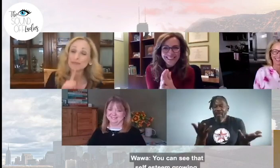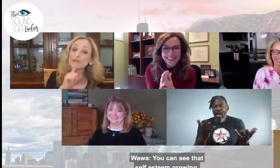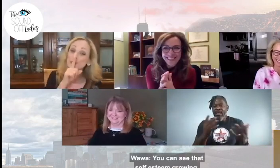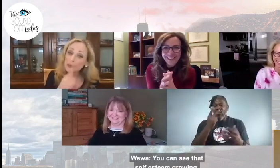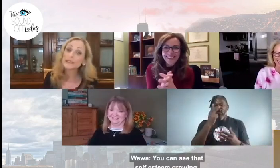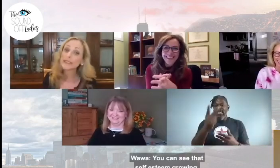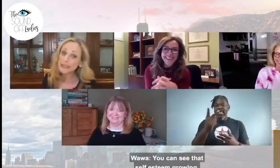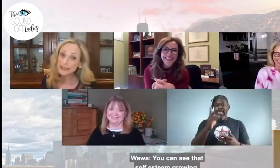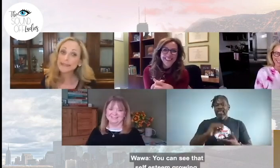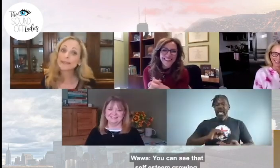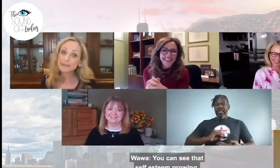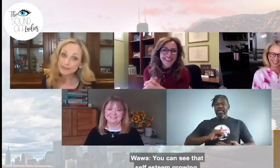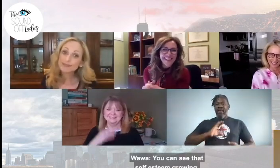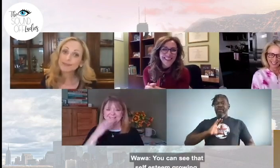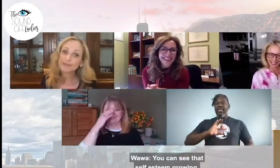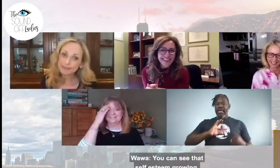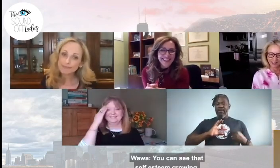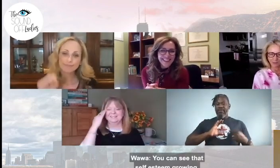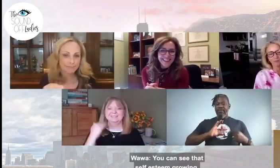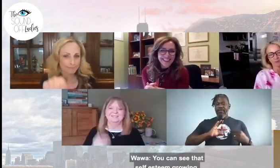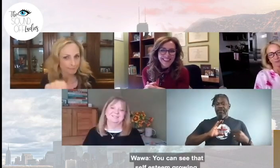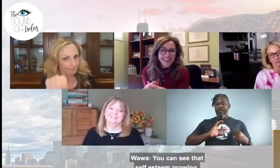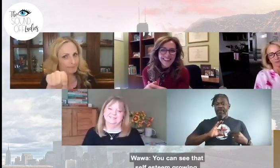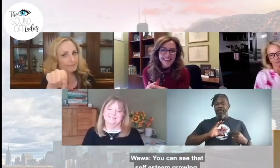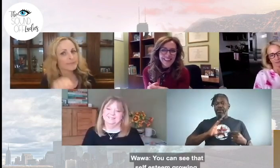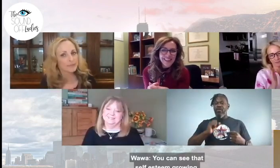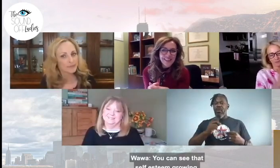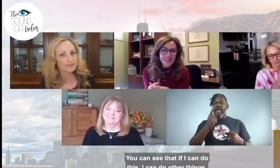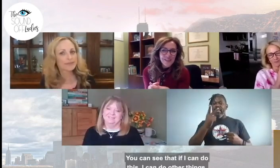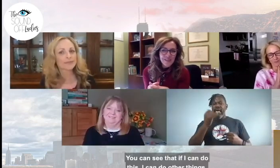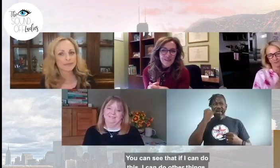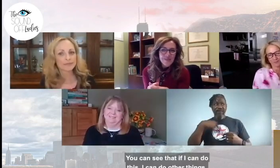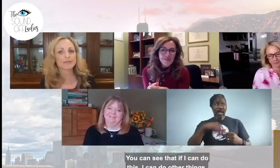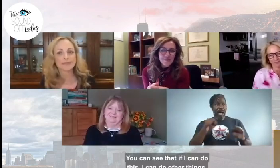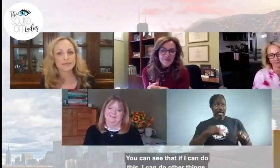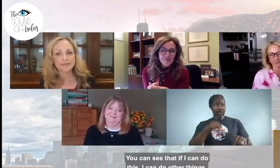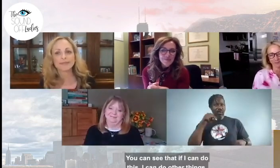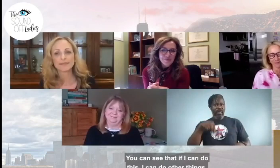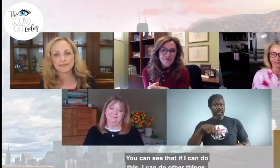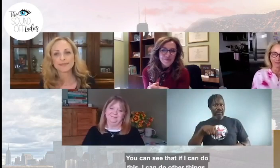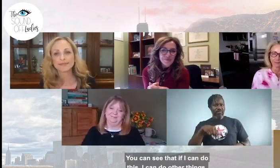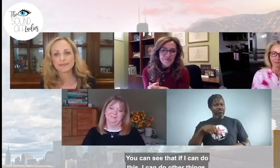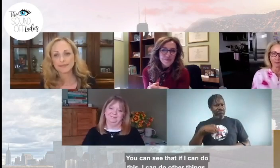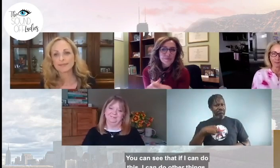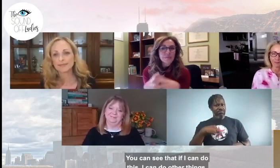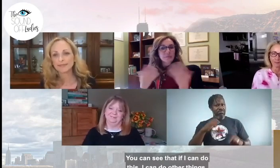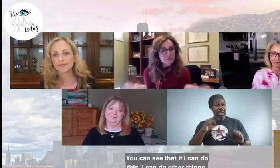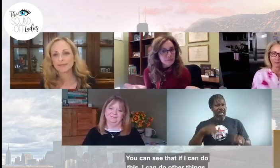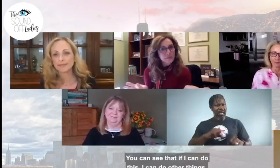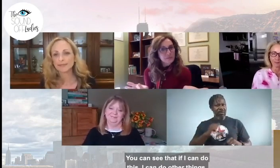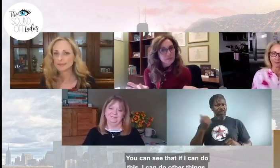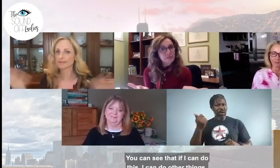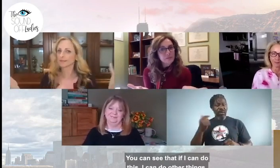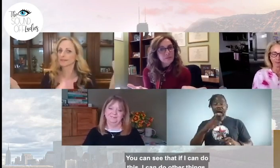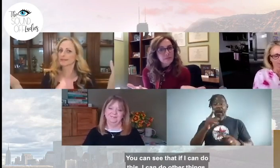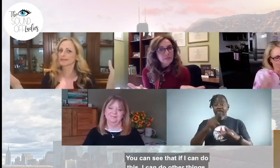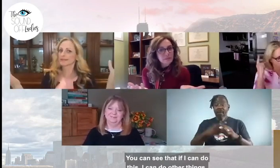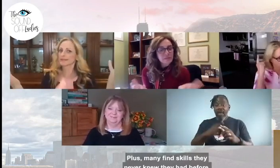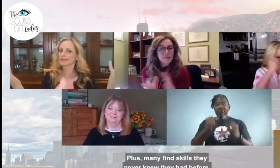Marley. You too can see that your self-esteem is growing. And if I can see I can do that in